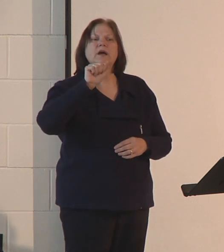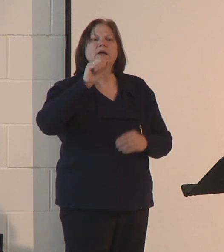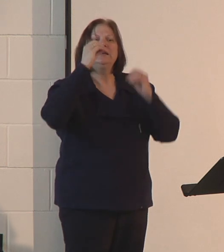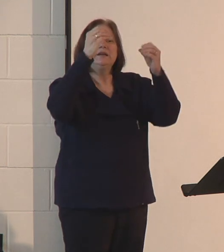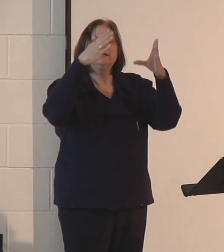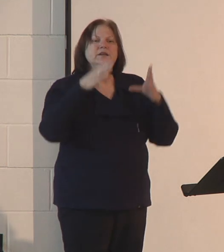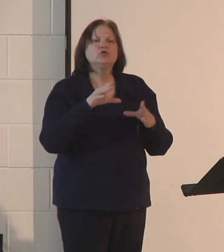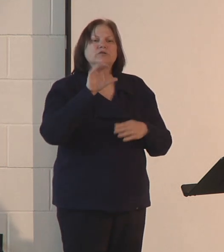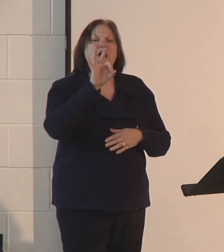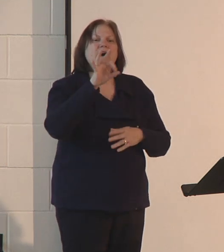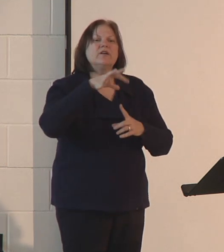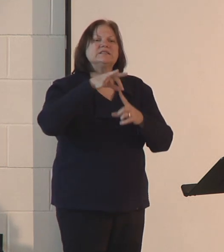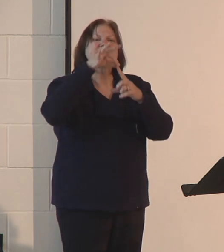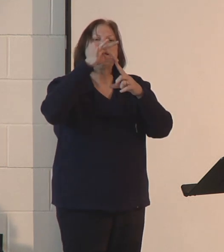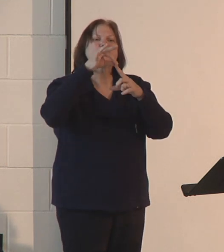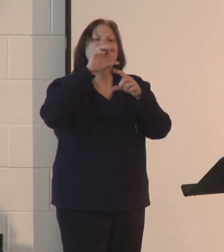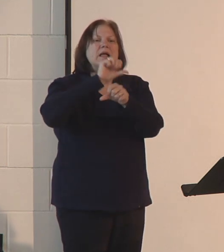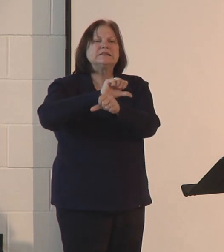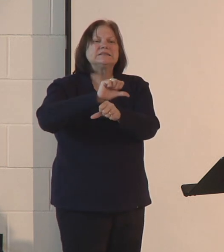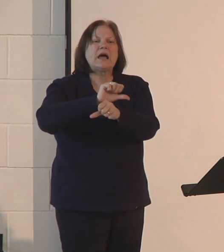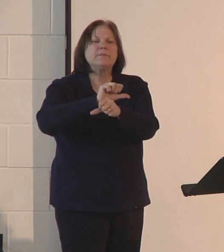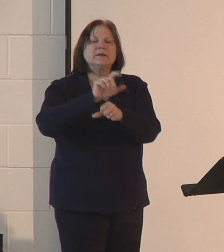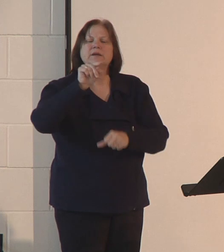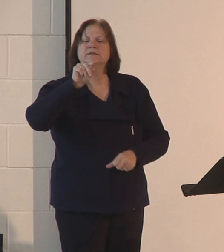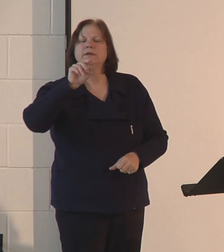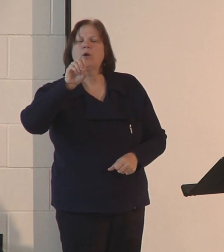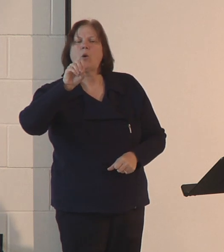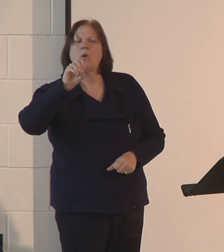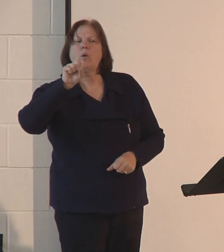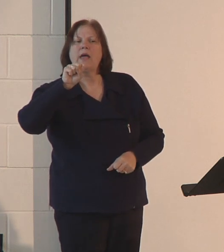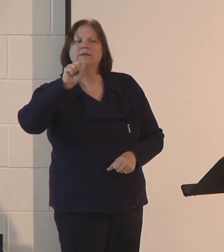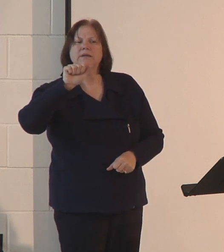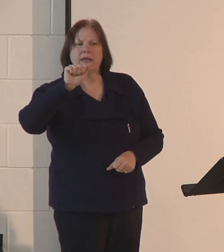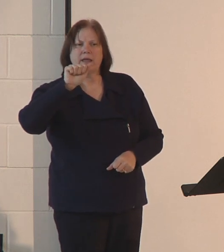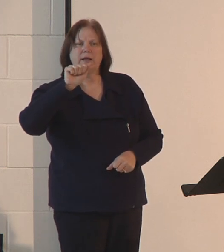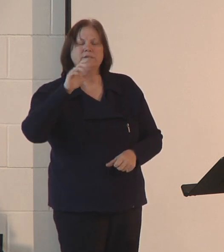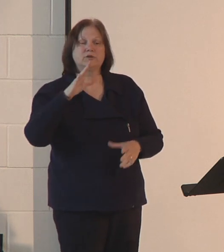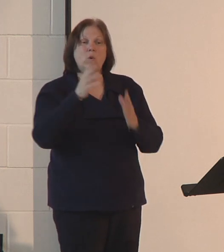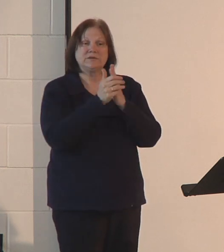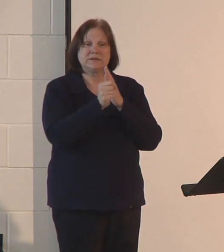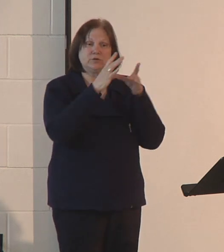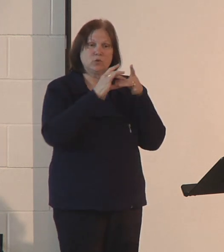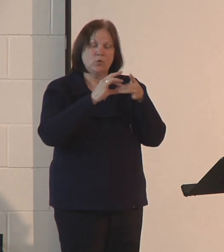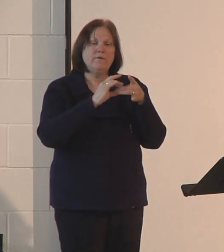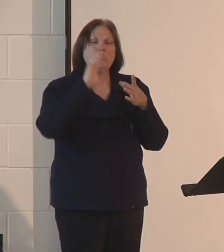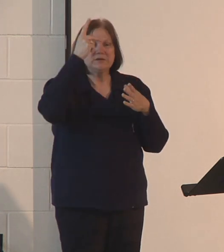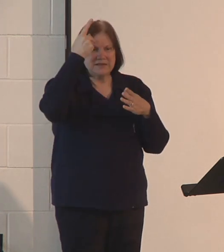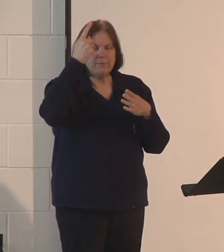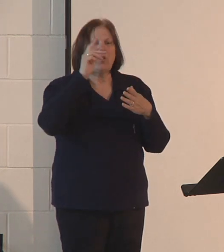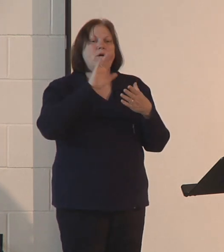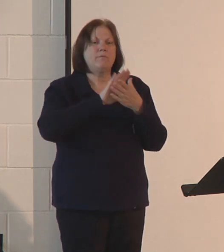Special Assignment. This year, I also have the privilege to be the SEALS coordinator for St. Paul Public